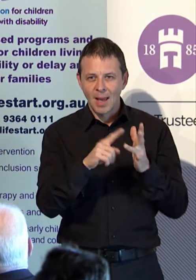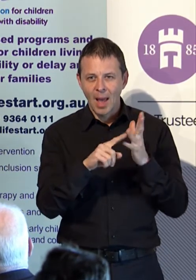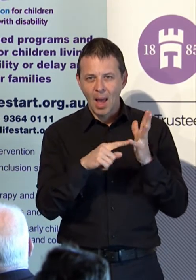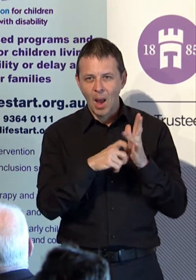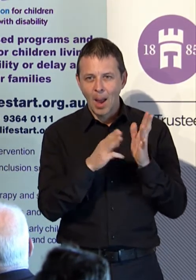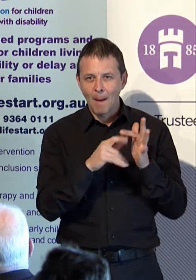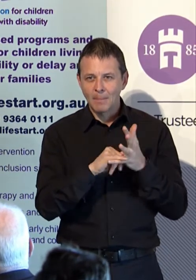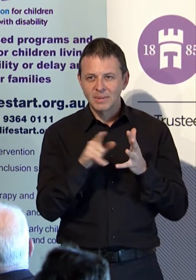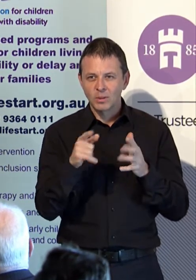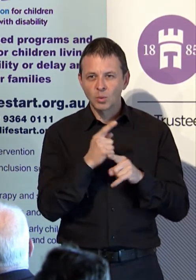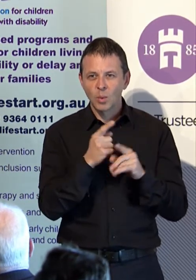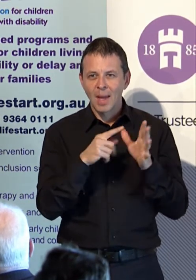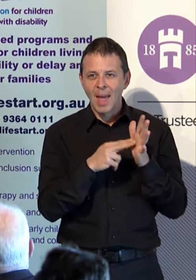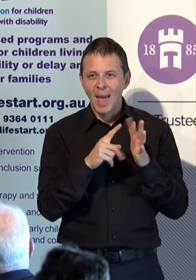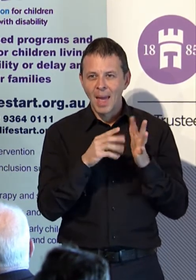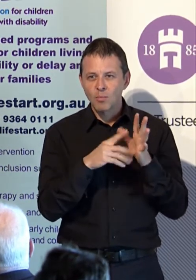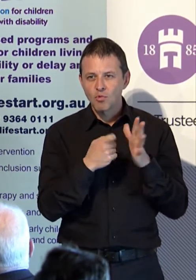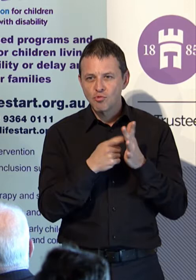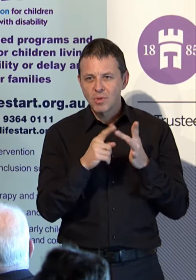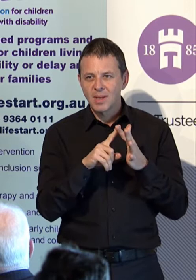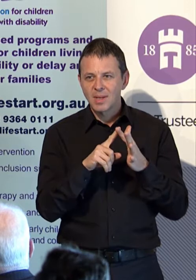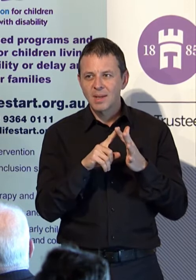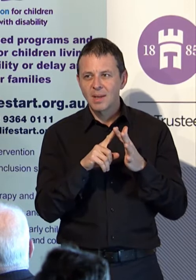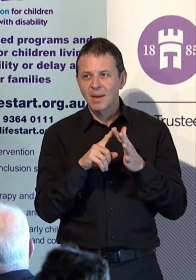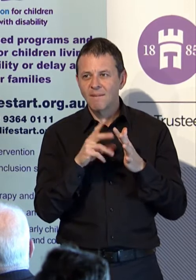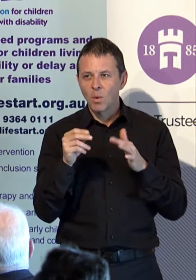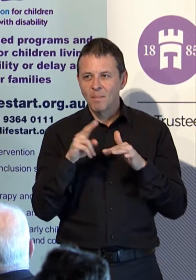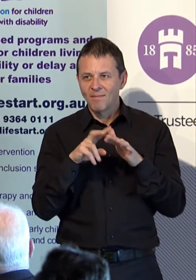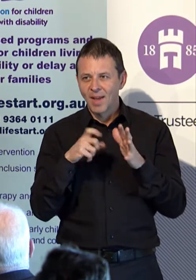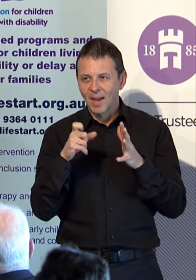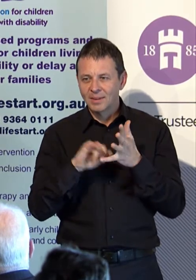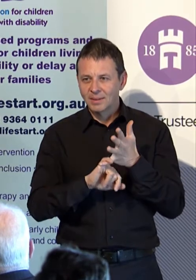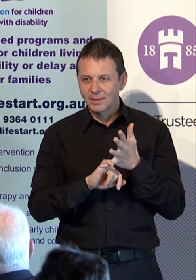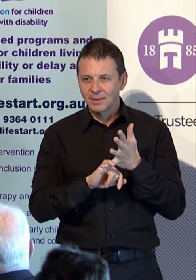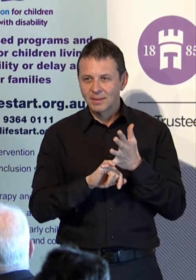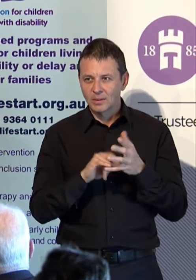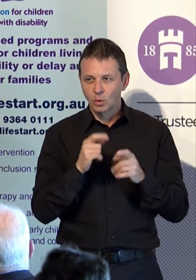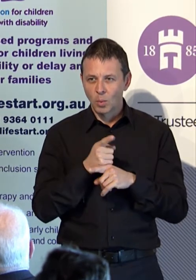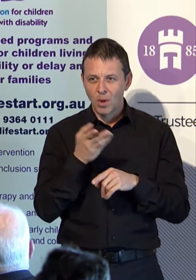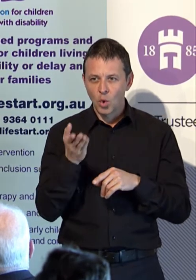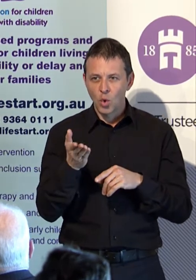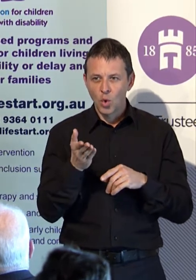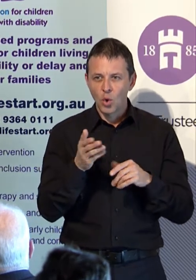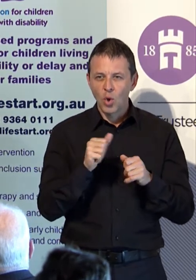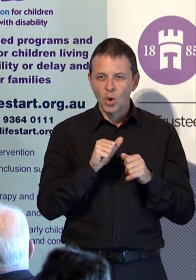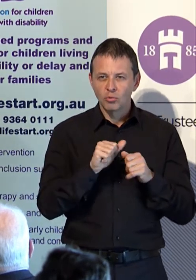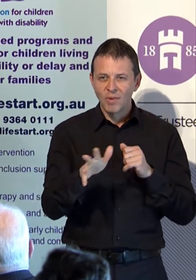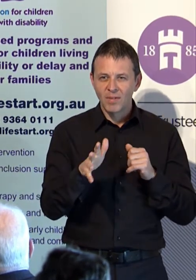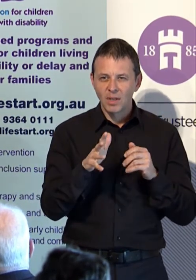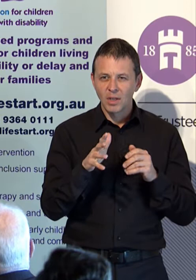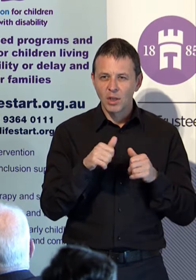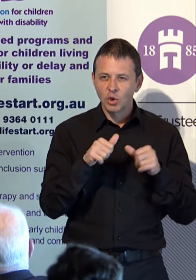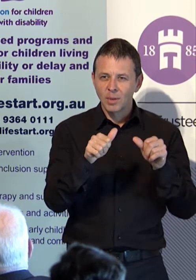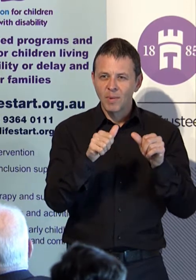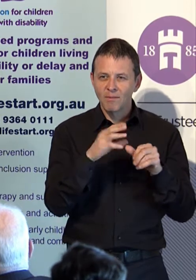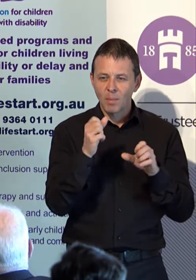Anne-Marie Elias from FACTS in New South Wales earlier about the terrific achievements of the GovHack programs that we